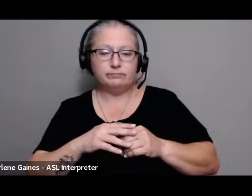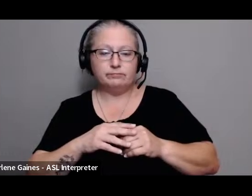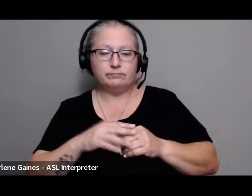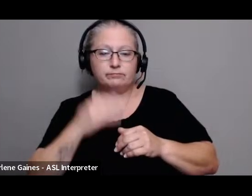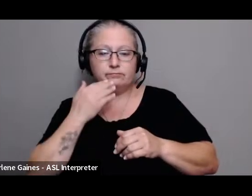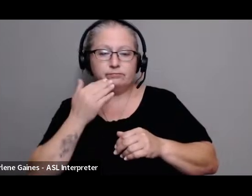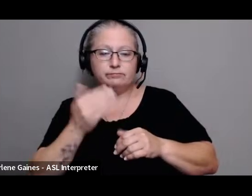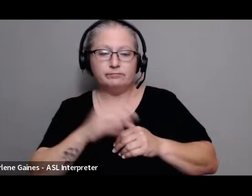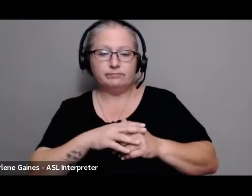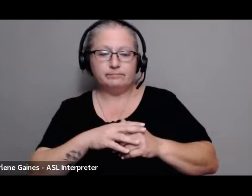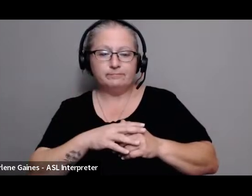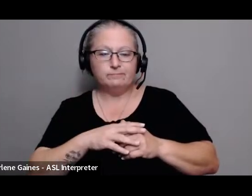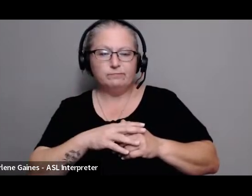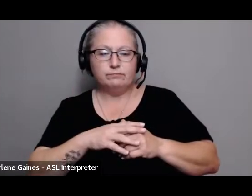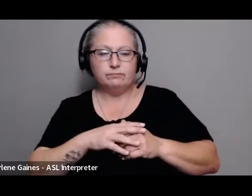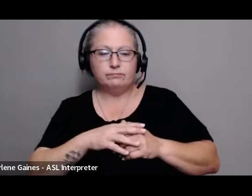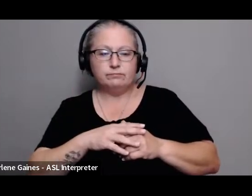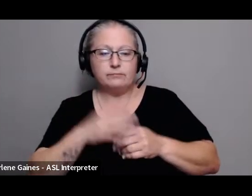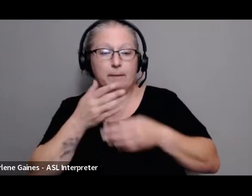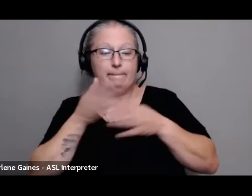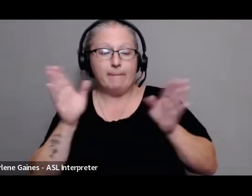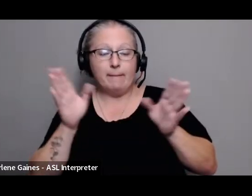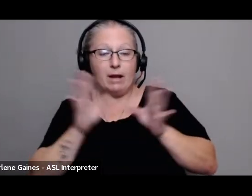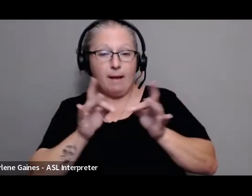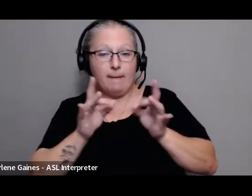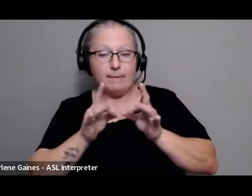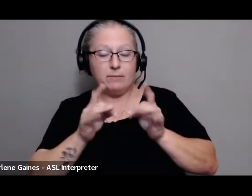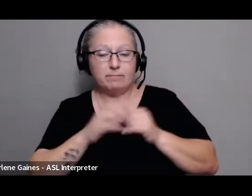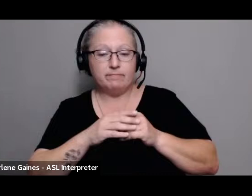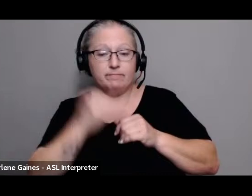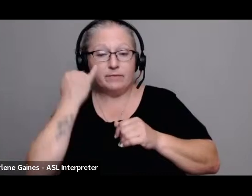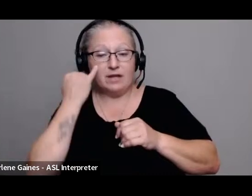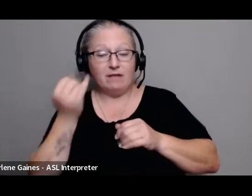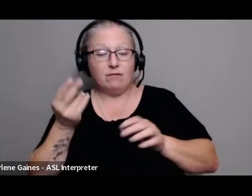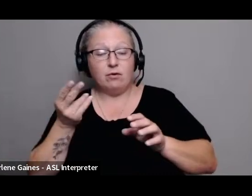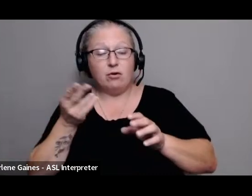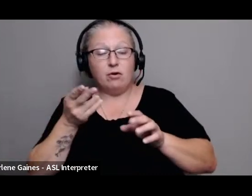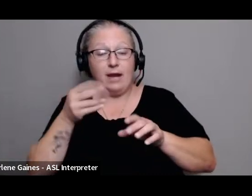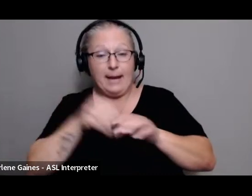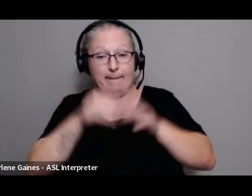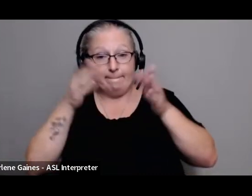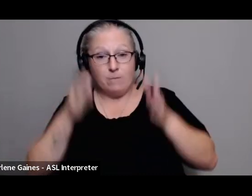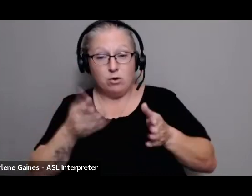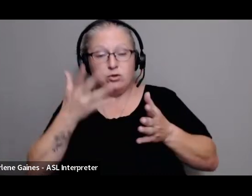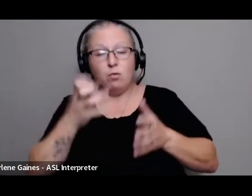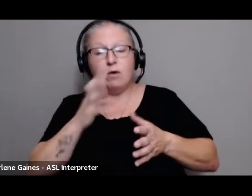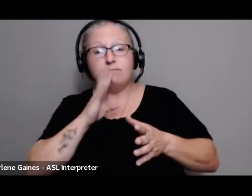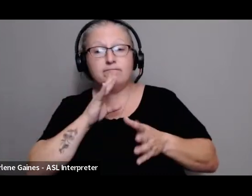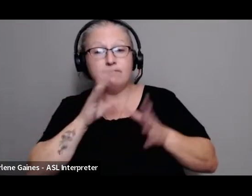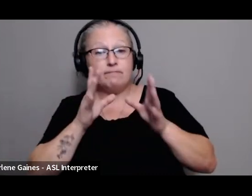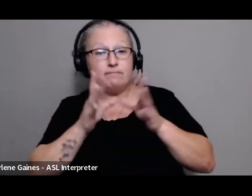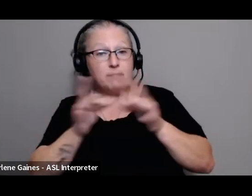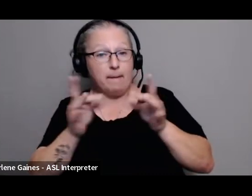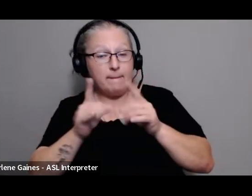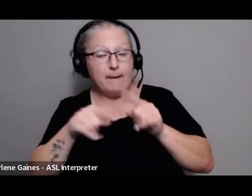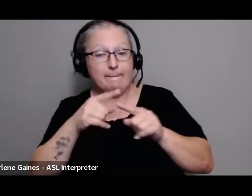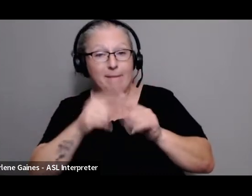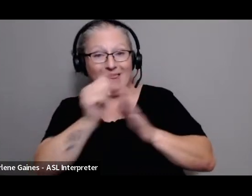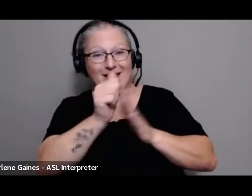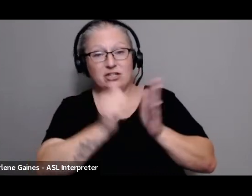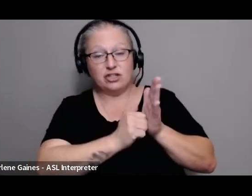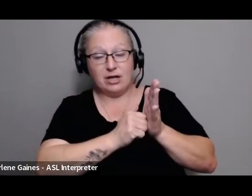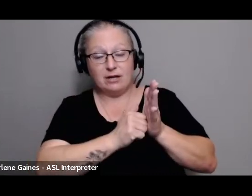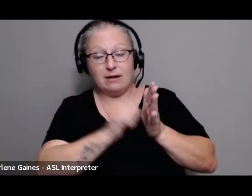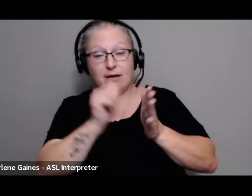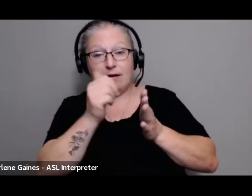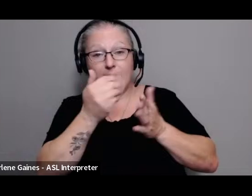Thank you. All right, going on to public comments. If you're joining us in person and wish to make a comment about an agenda item or